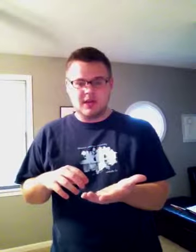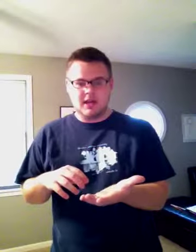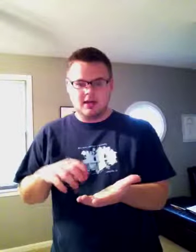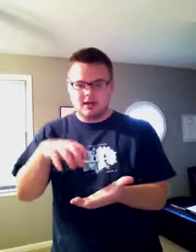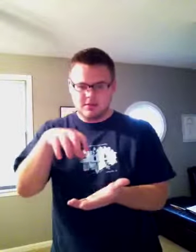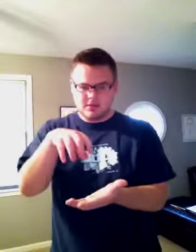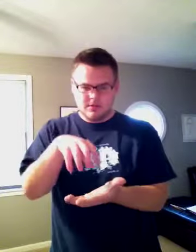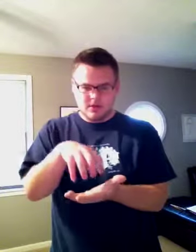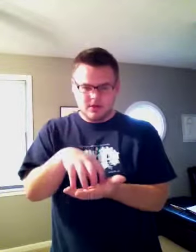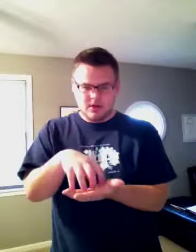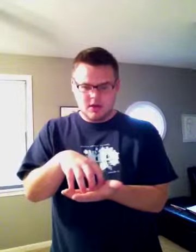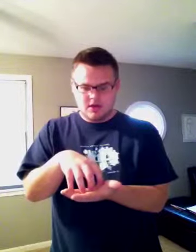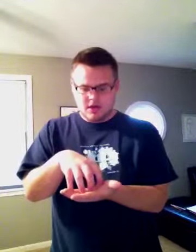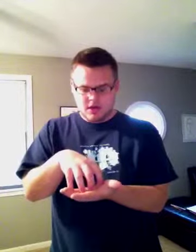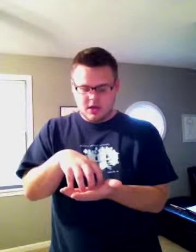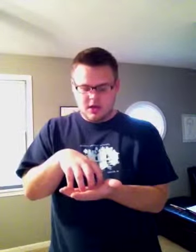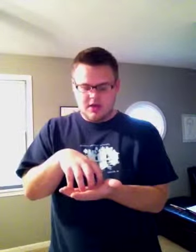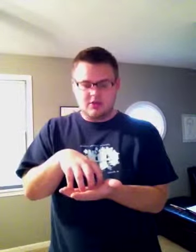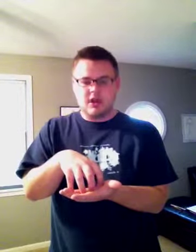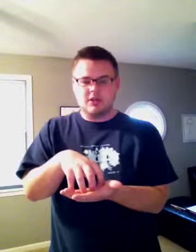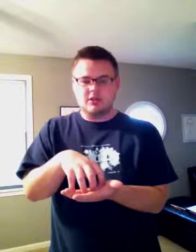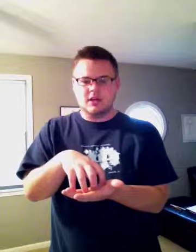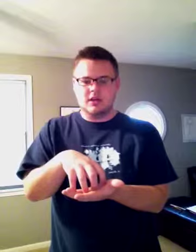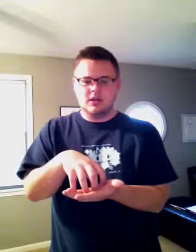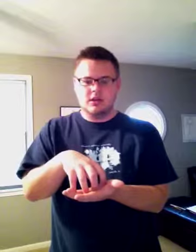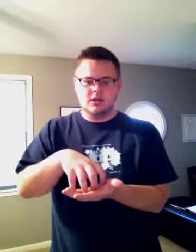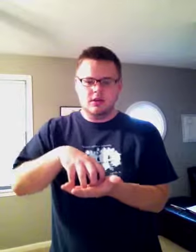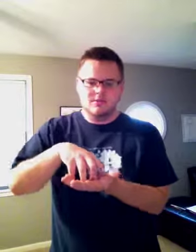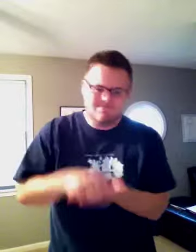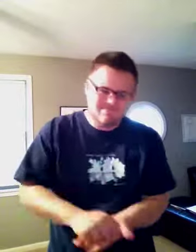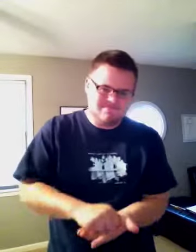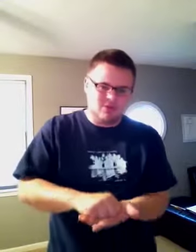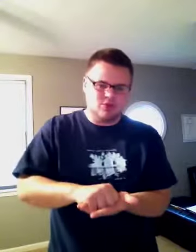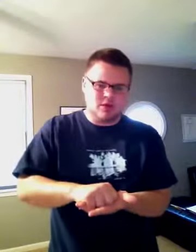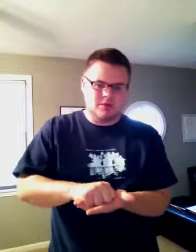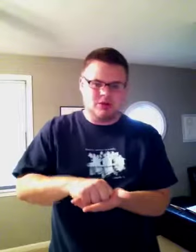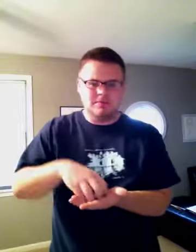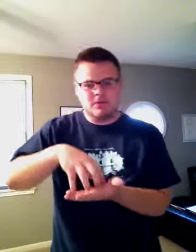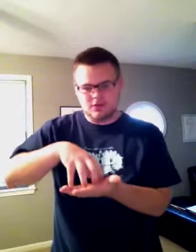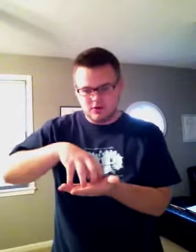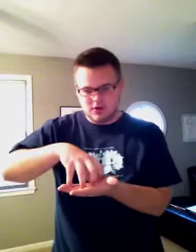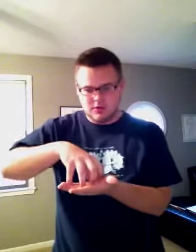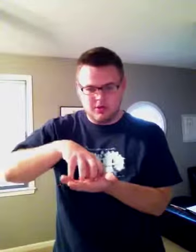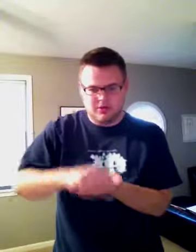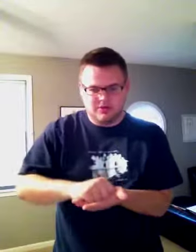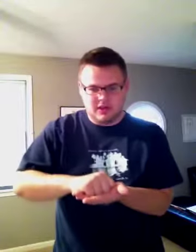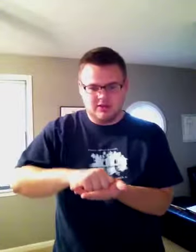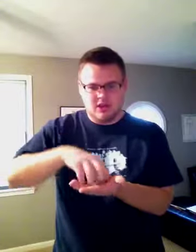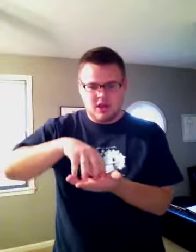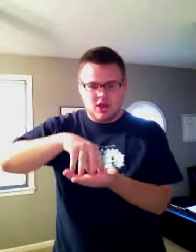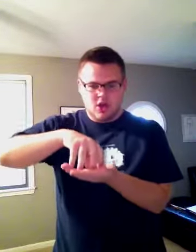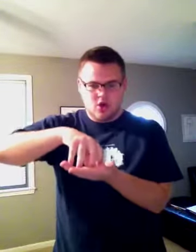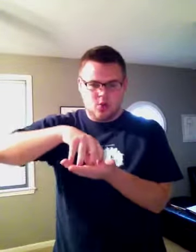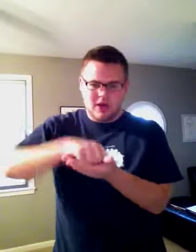hand, have your hands here, and crumble them, turn them into a fist.